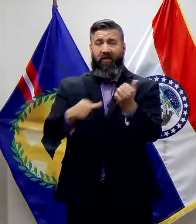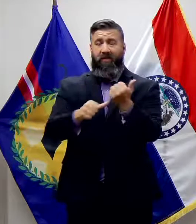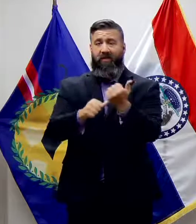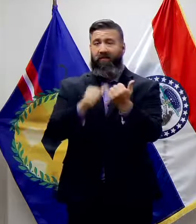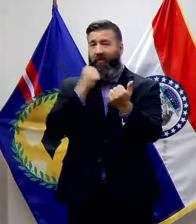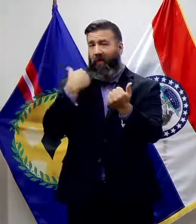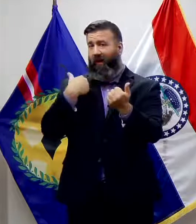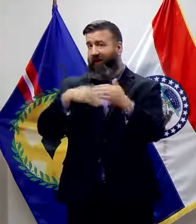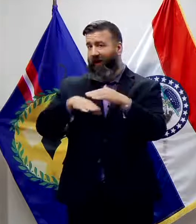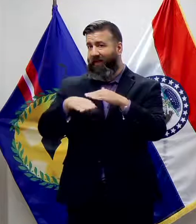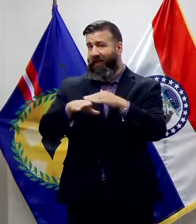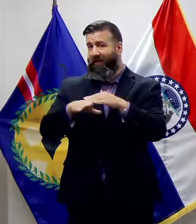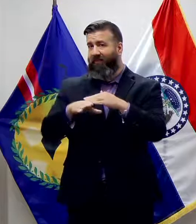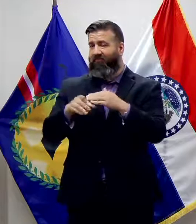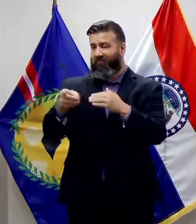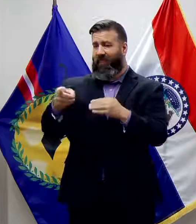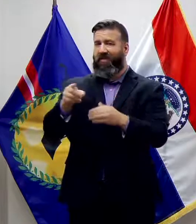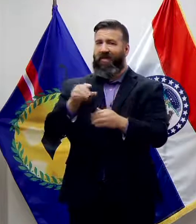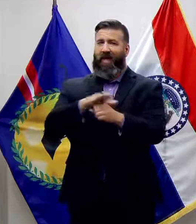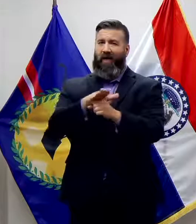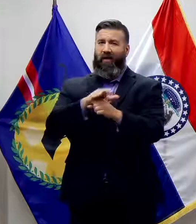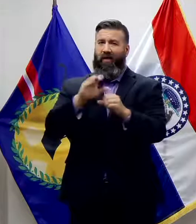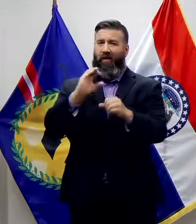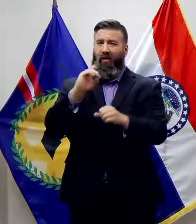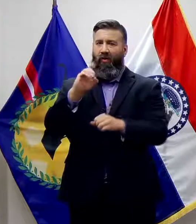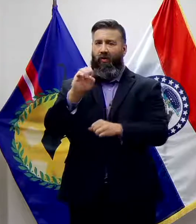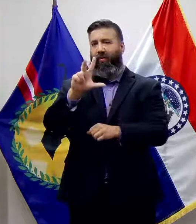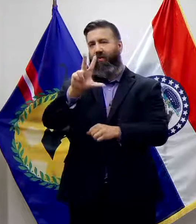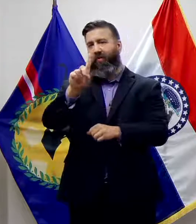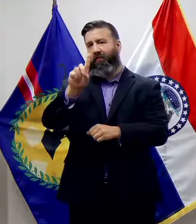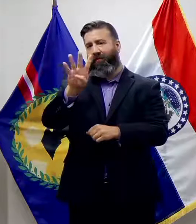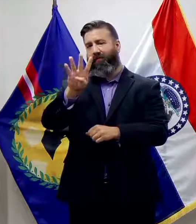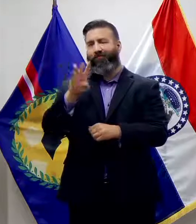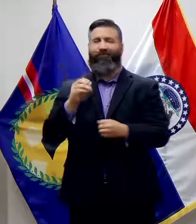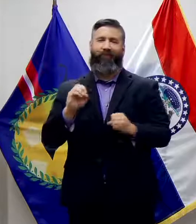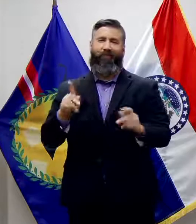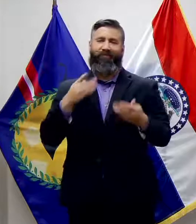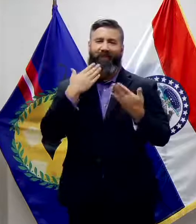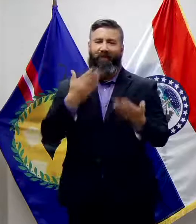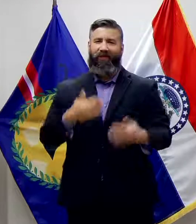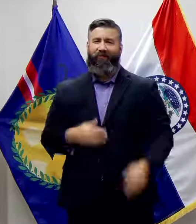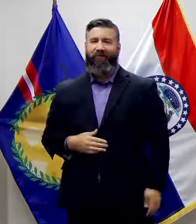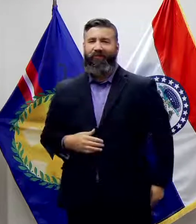you don't have access to a computer, and that is area code 314. Thank you.